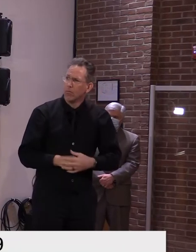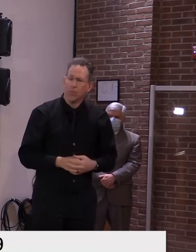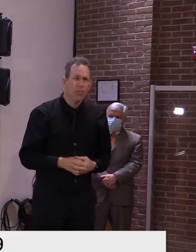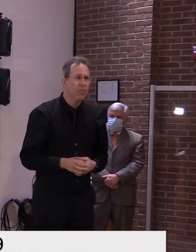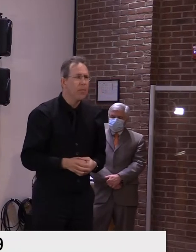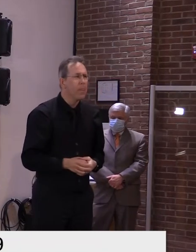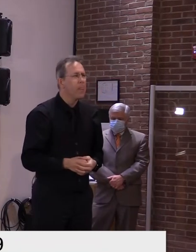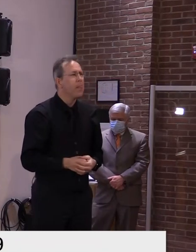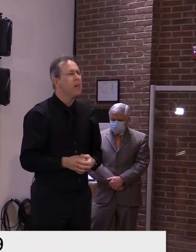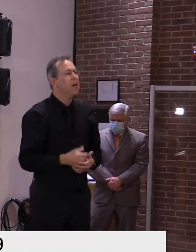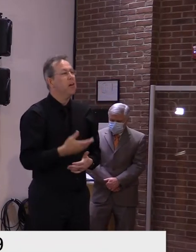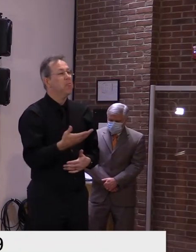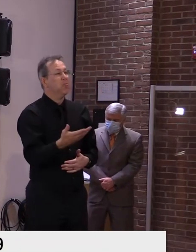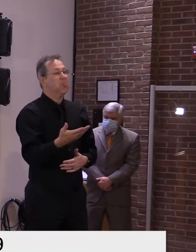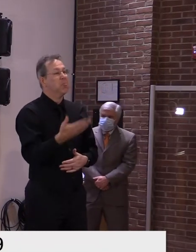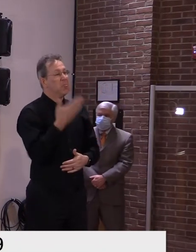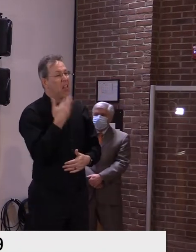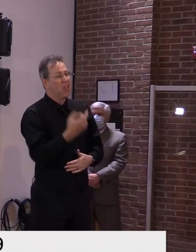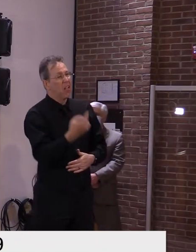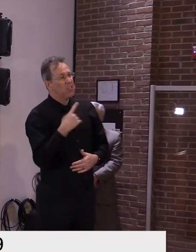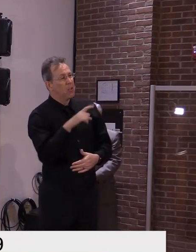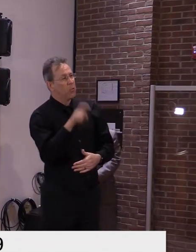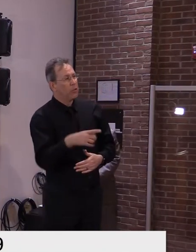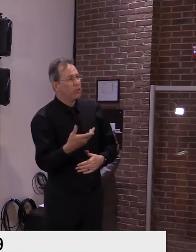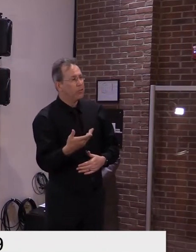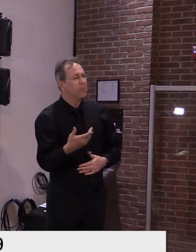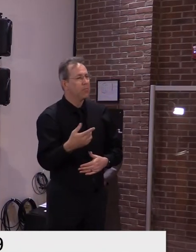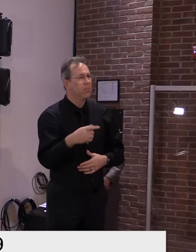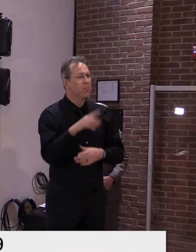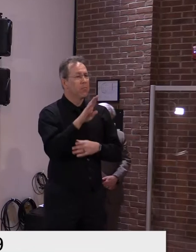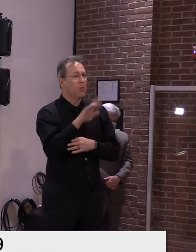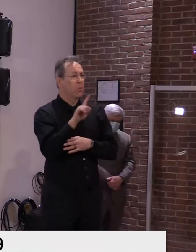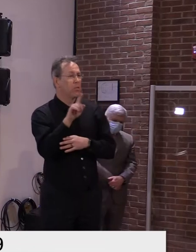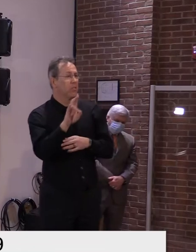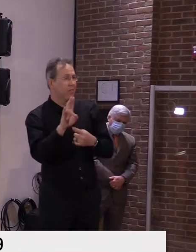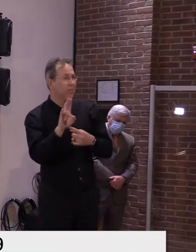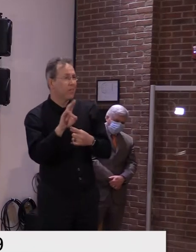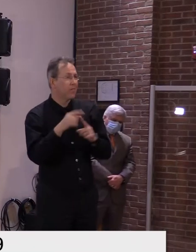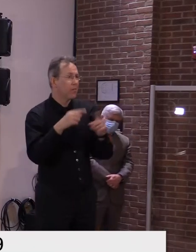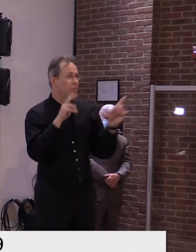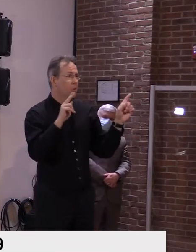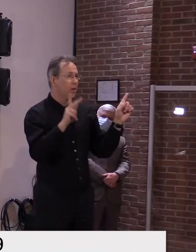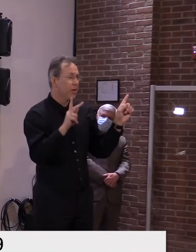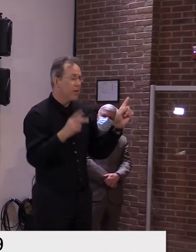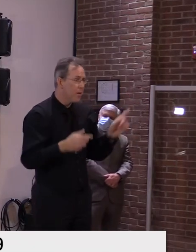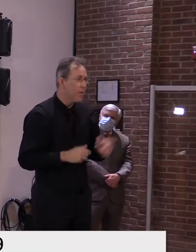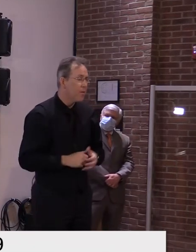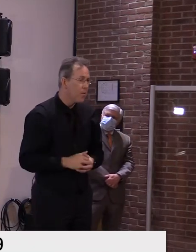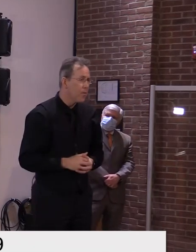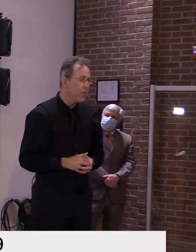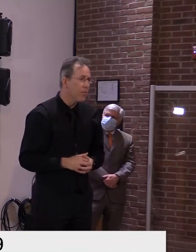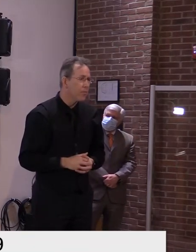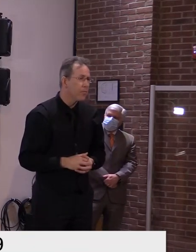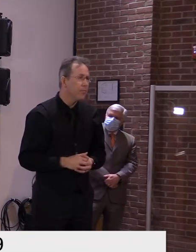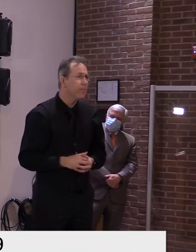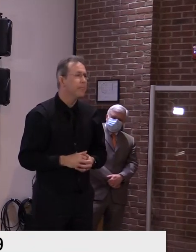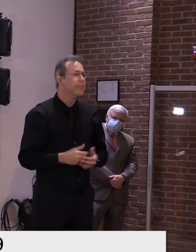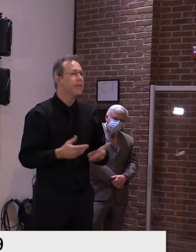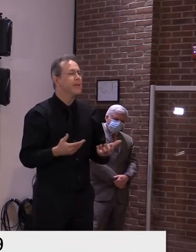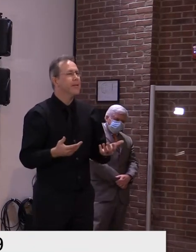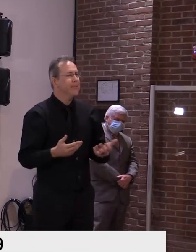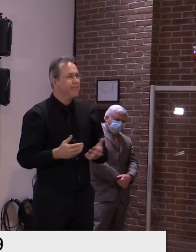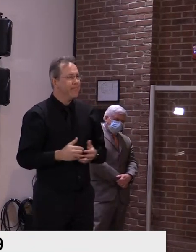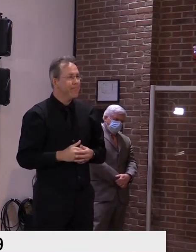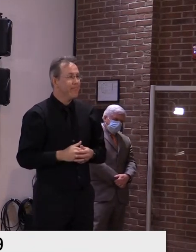reality is, as I said probably at the opening of the press conference, it's really a